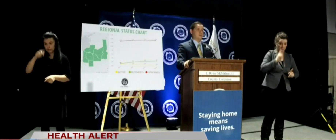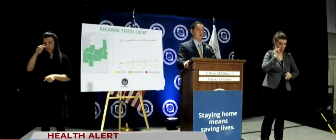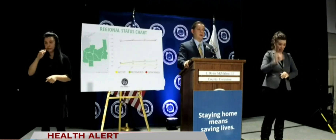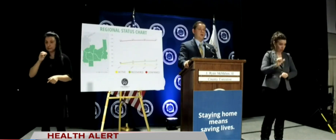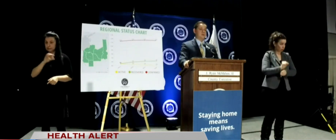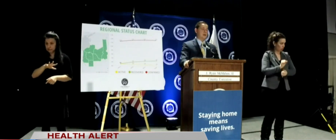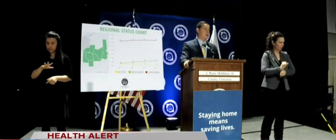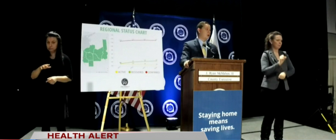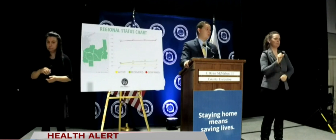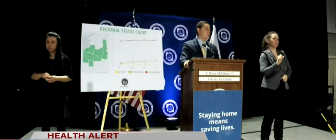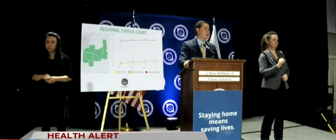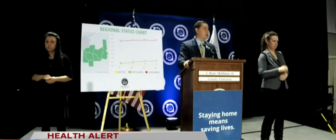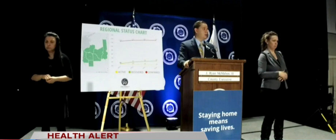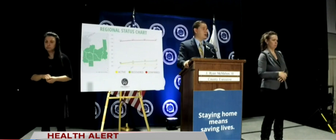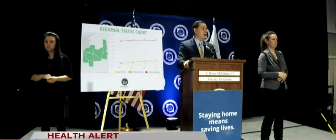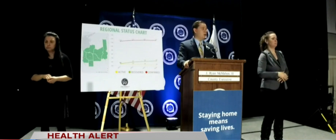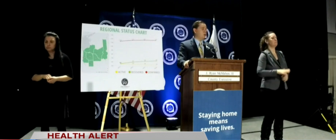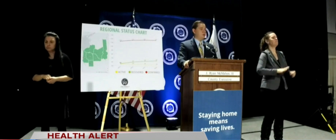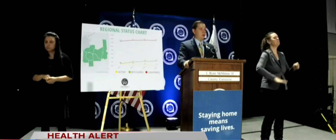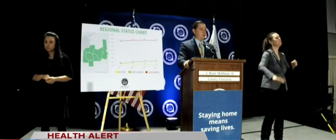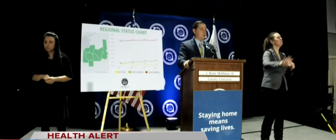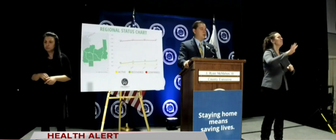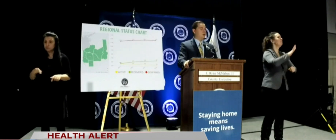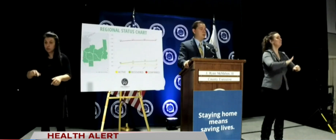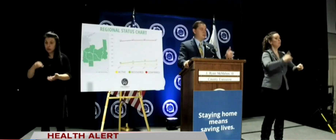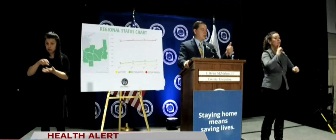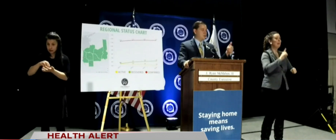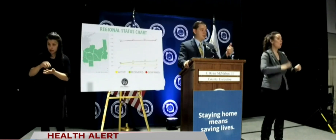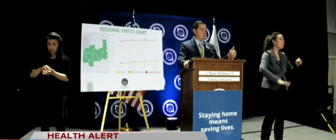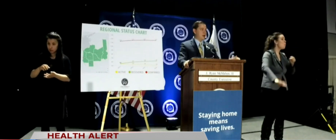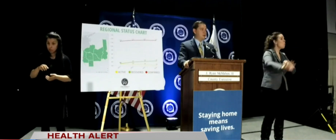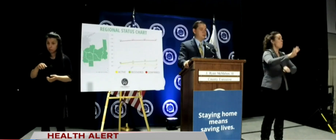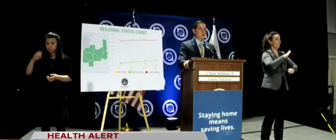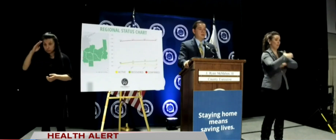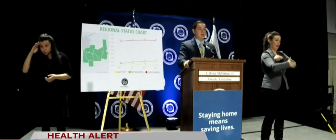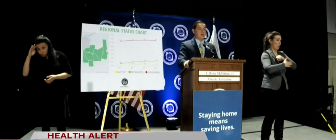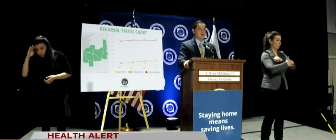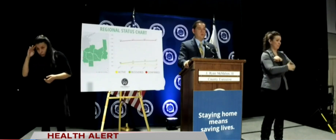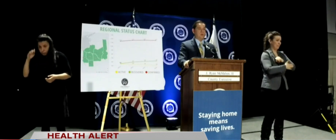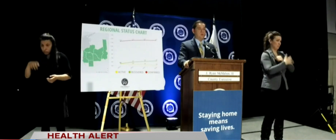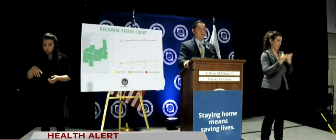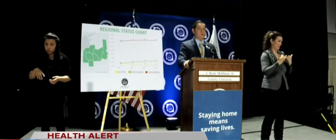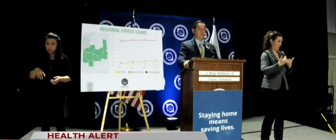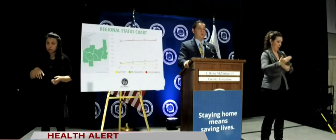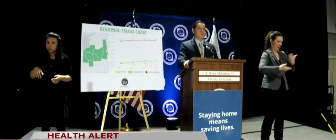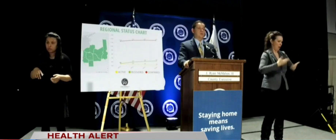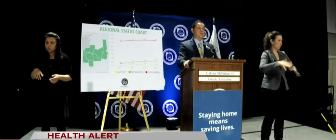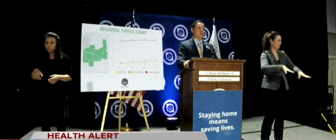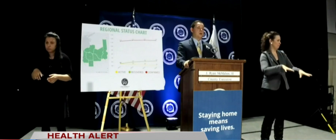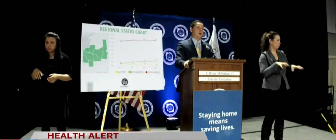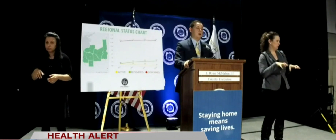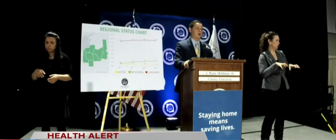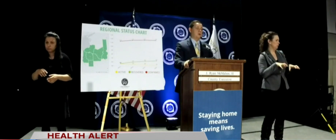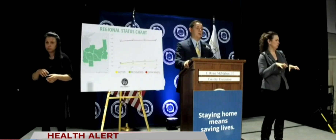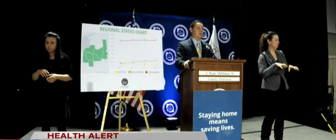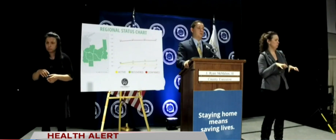freeze everywhere else in county government. We have a retirement incentive that's passed. We're forced with